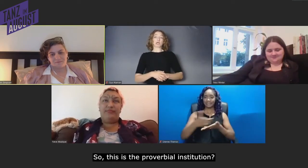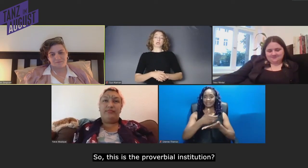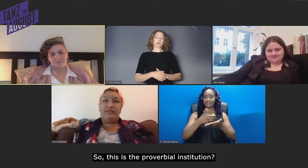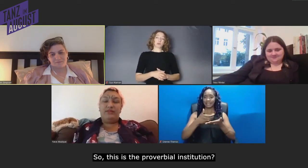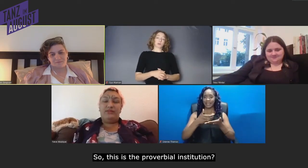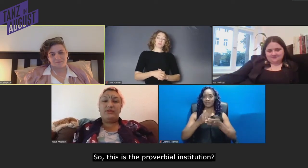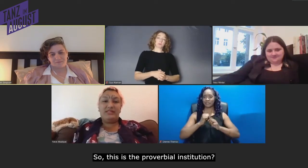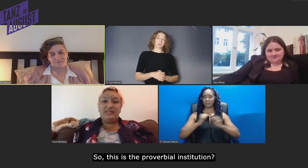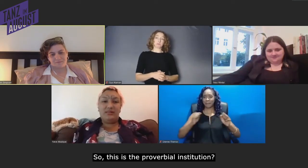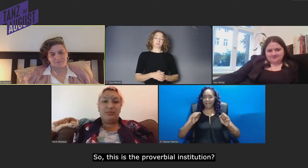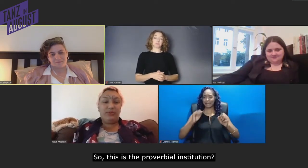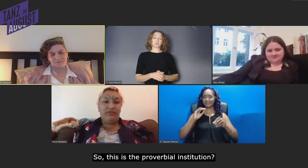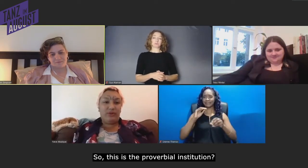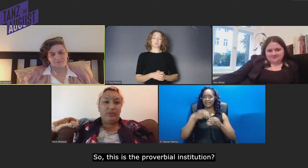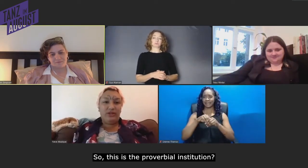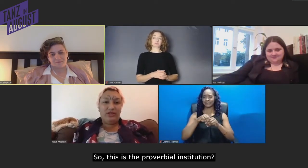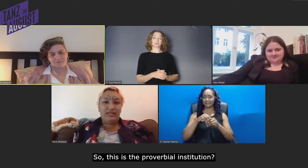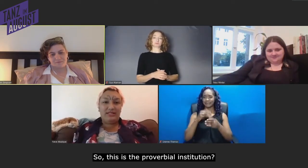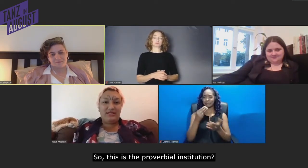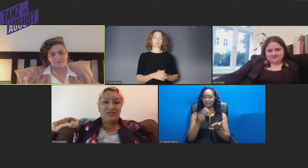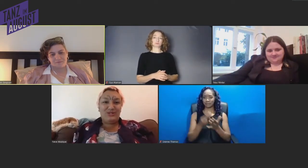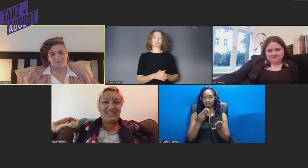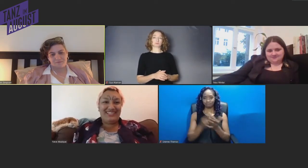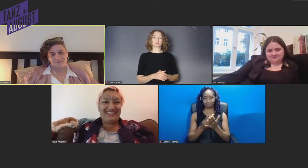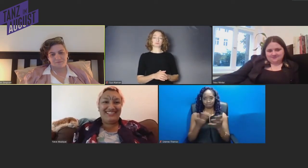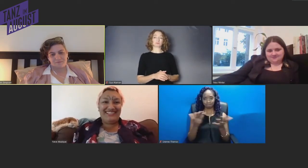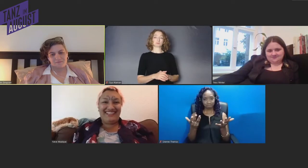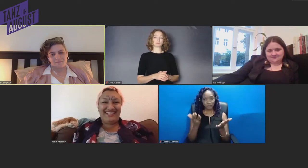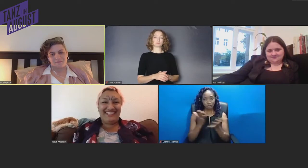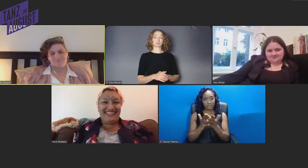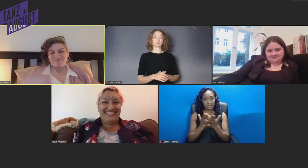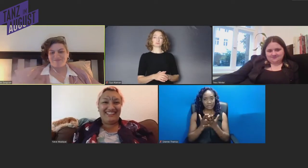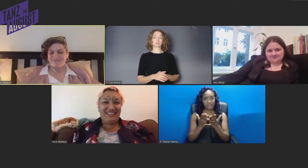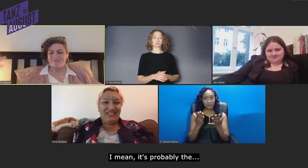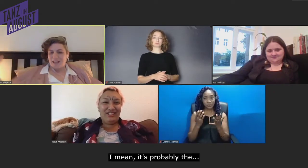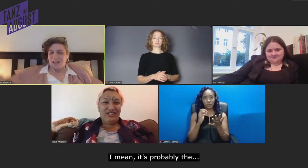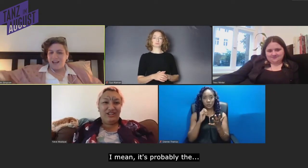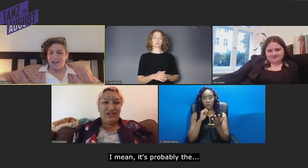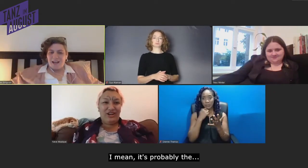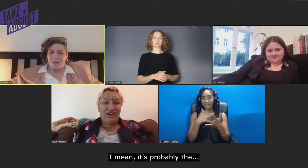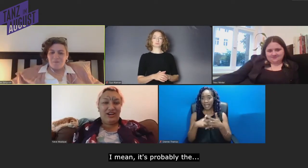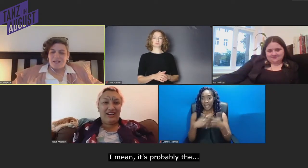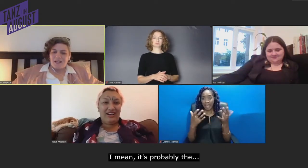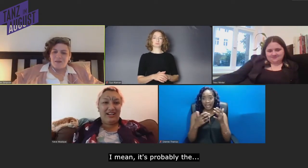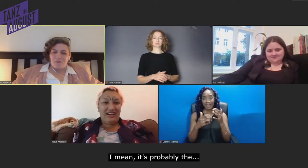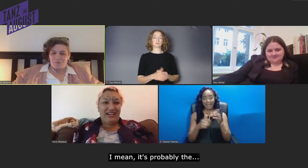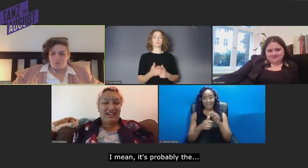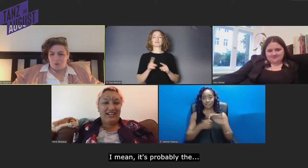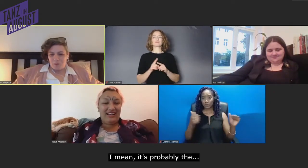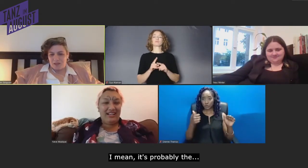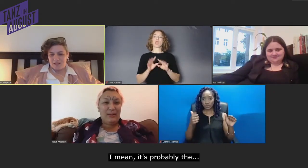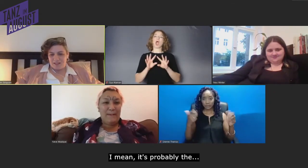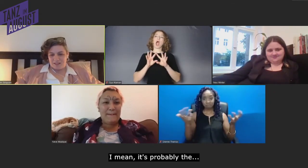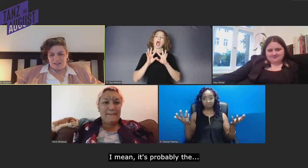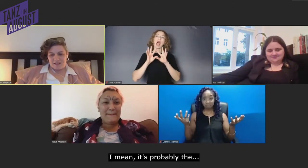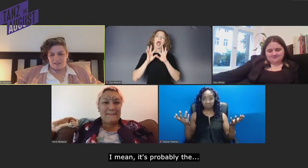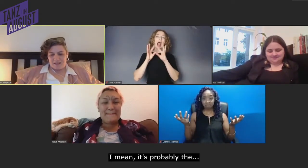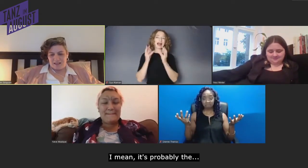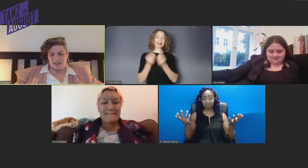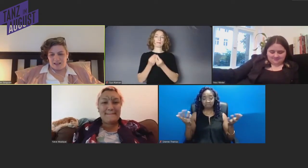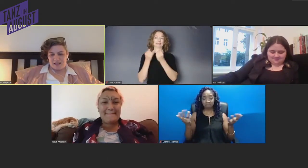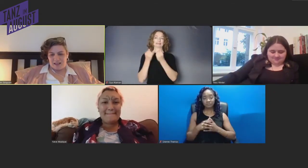So is this the proverbial institution? I mean, it probably is